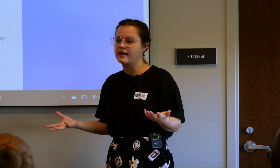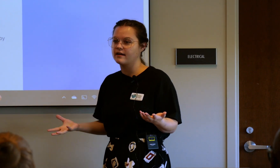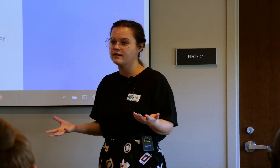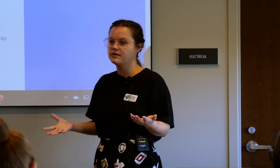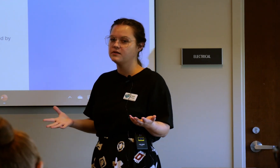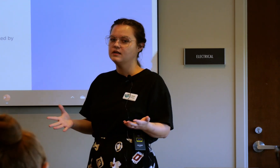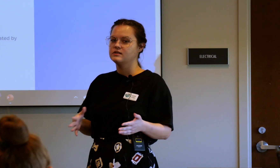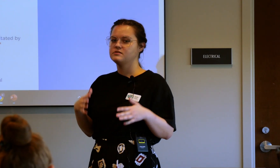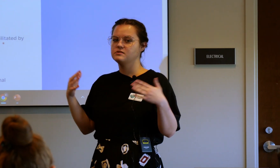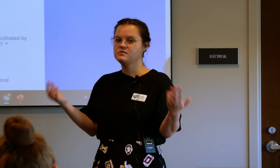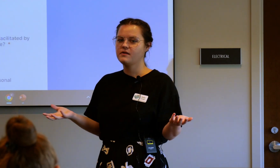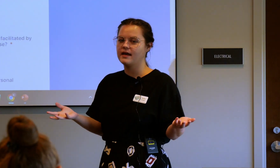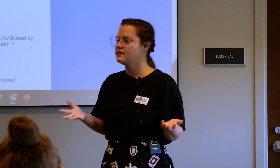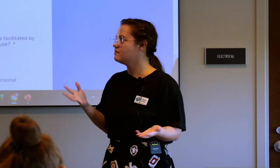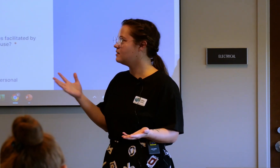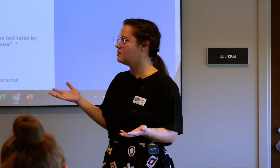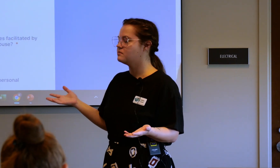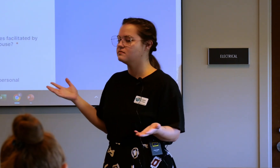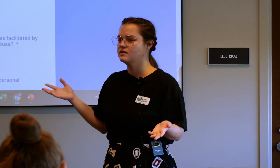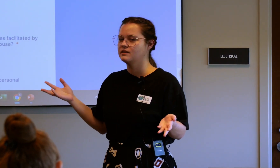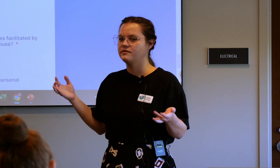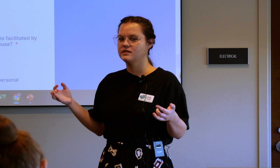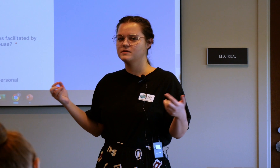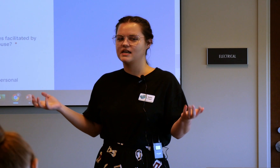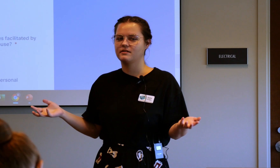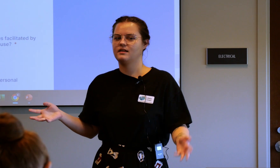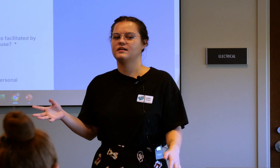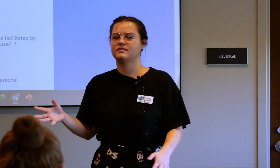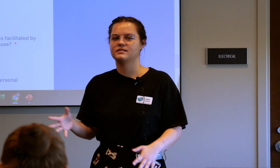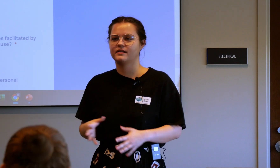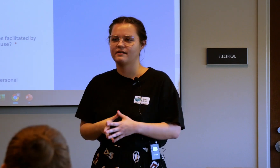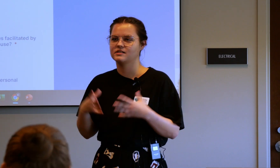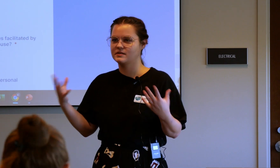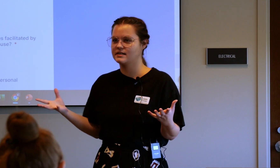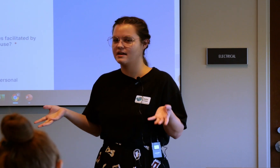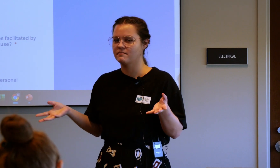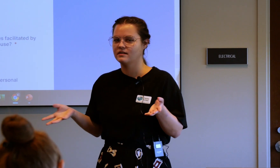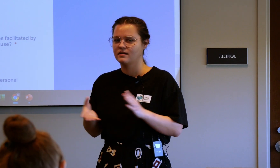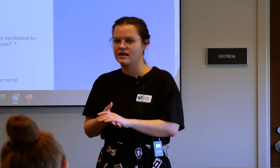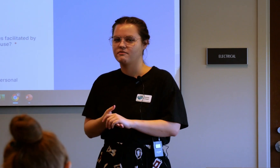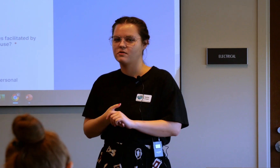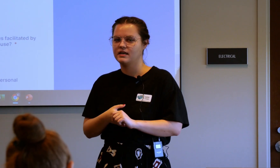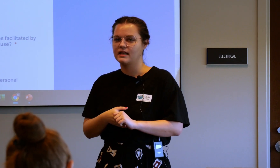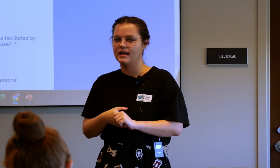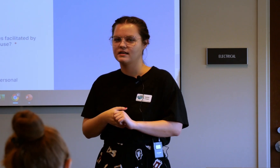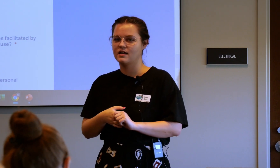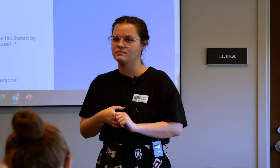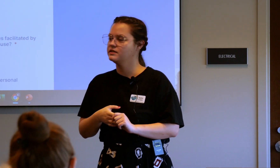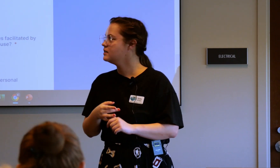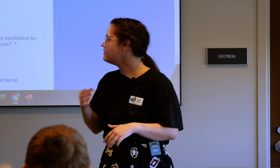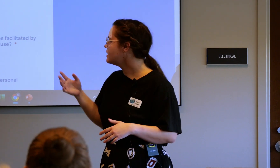impact COVID had on you. So do go ahead and, you know, if you're going to spend time on anything during this grant, I would spend time kind of working